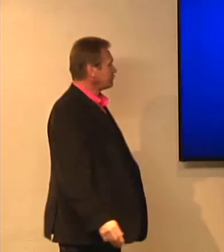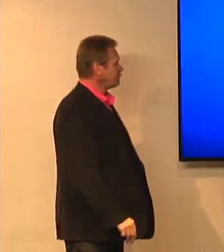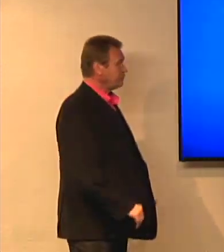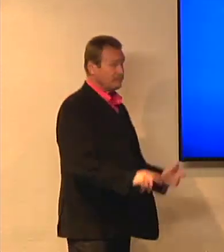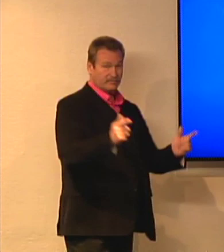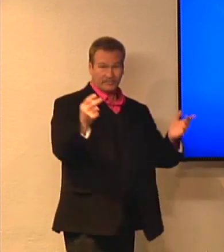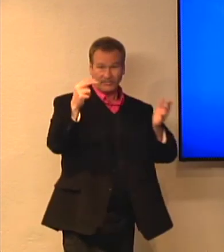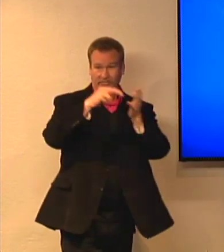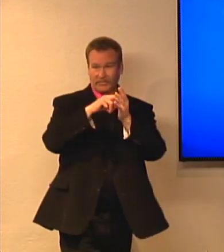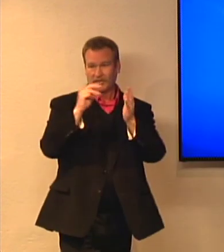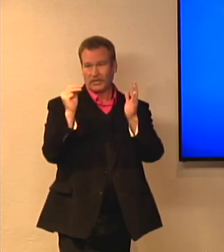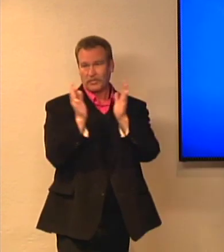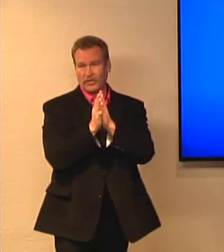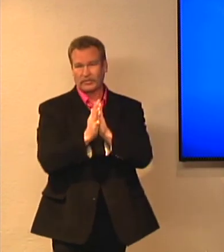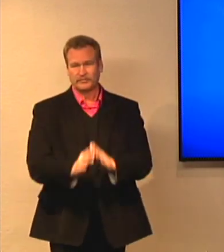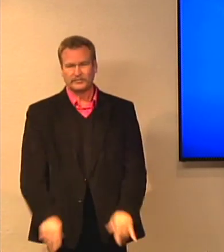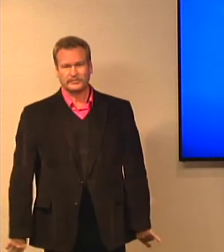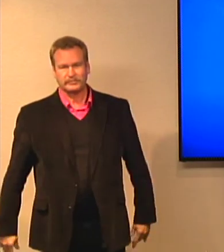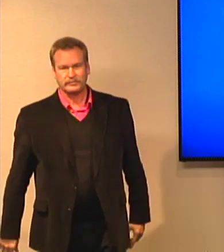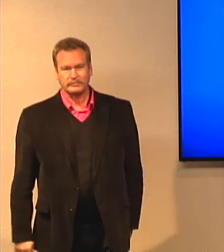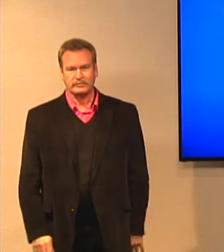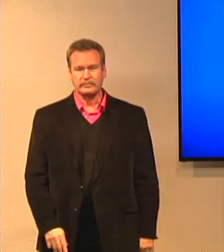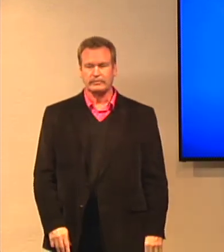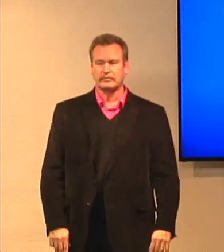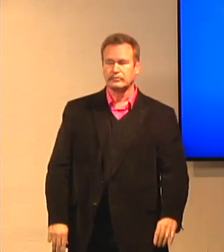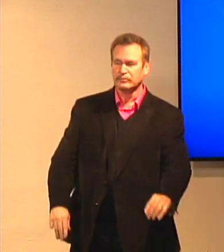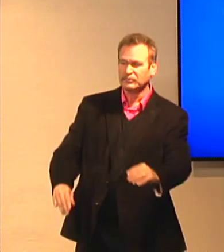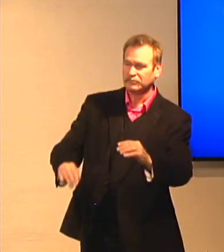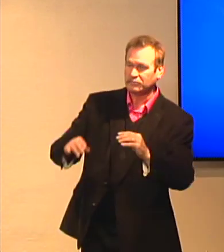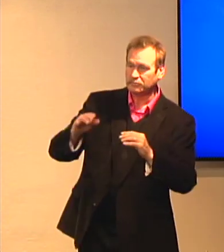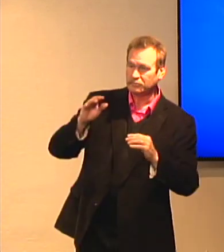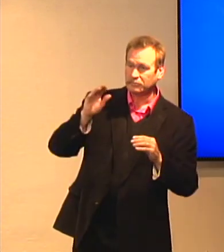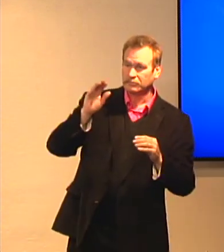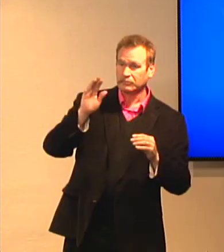but we are to look only unto Jesus. Let's stand together now for our closing prayer.